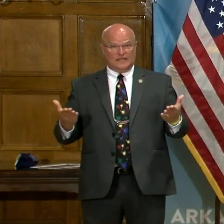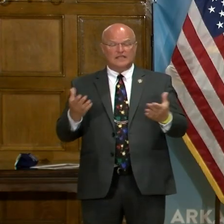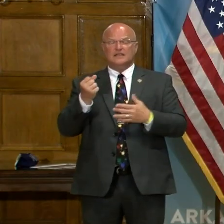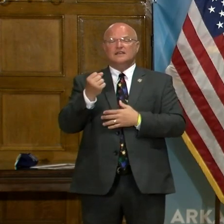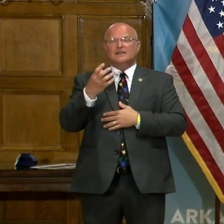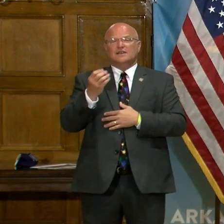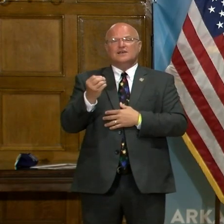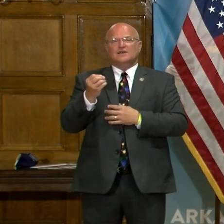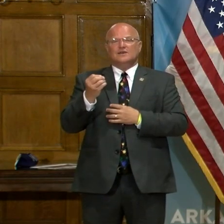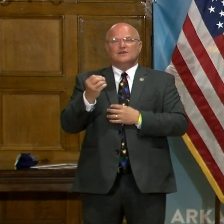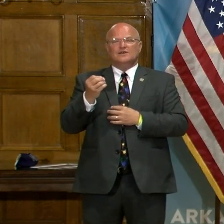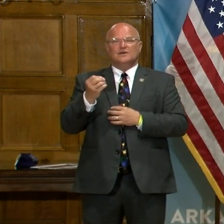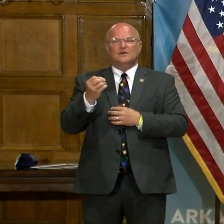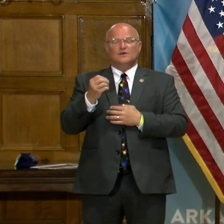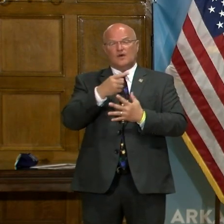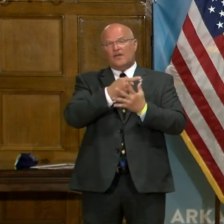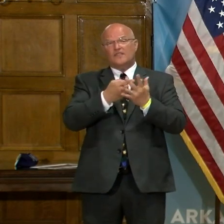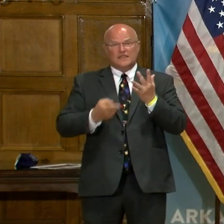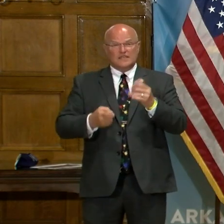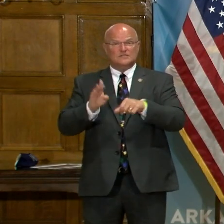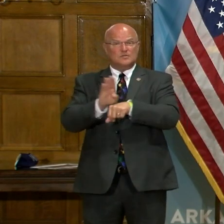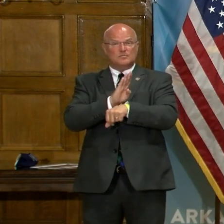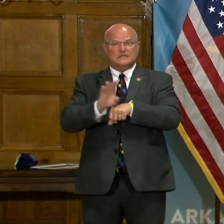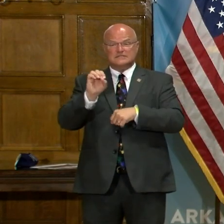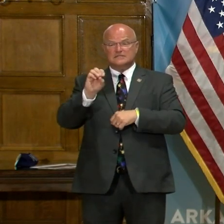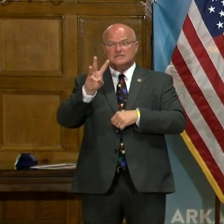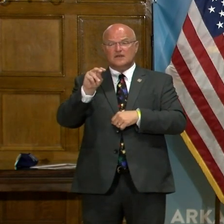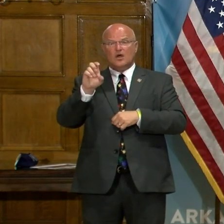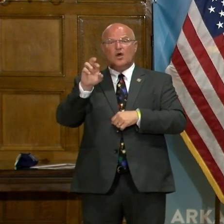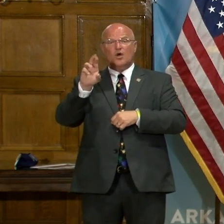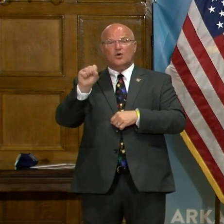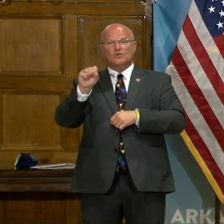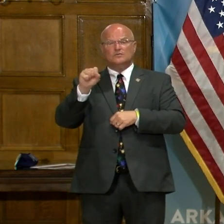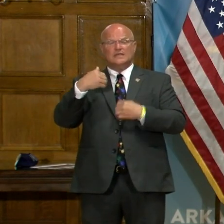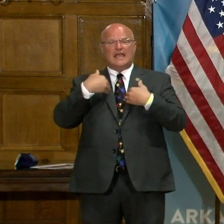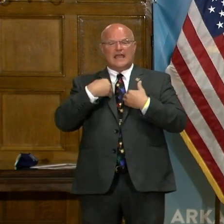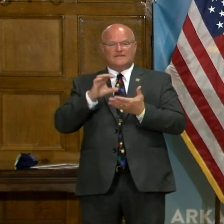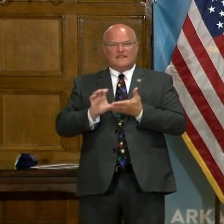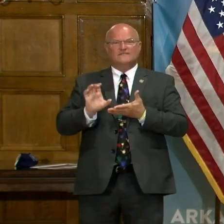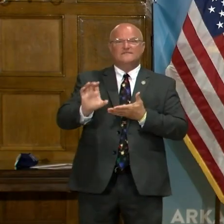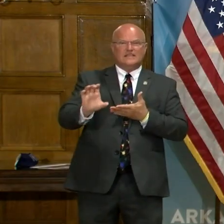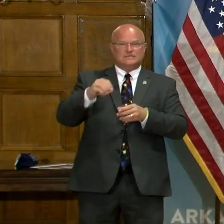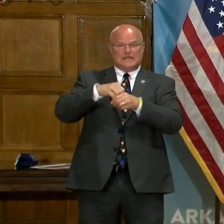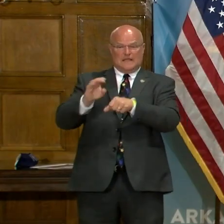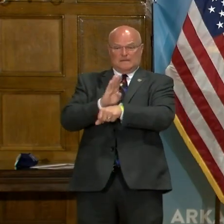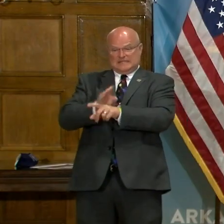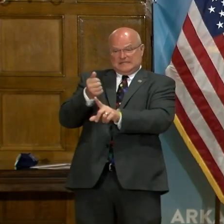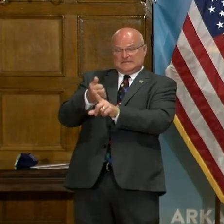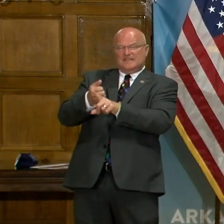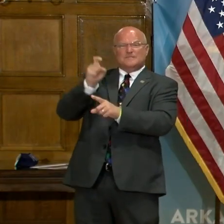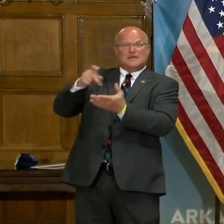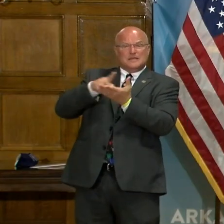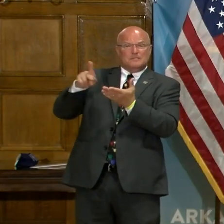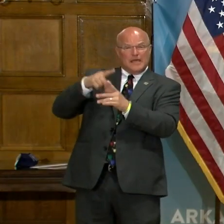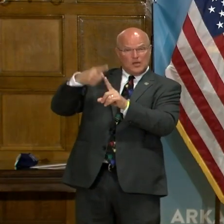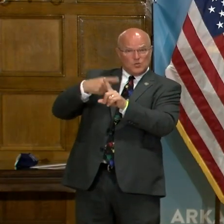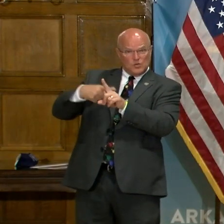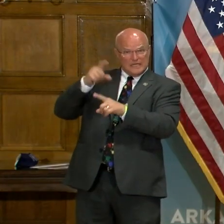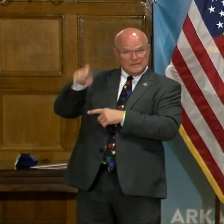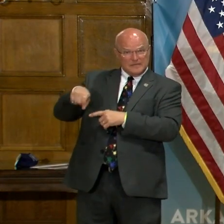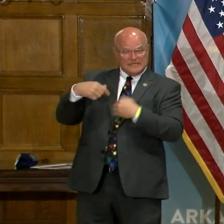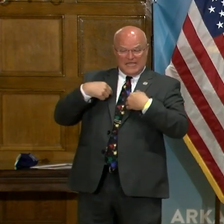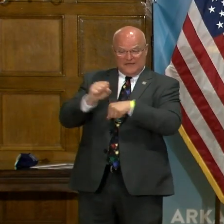And so, you know, these are business owners that have investments in a business. They have to pay rent. They